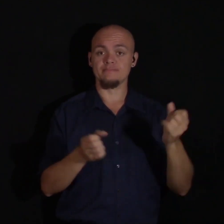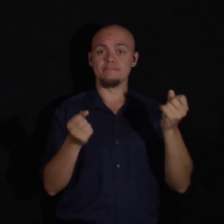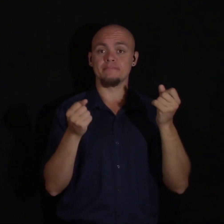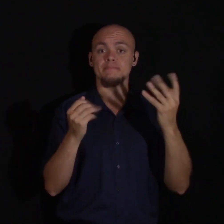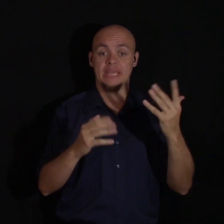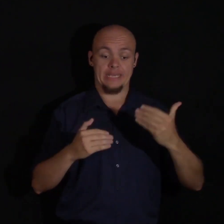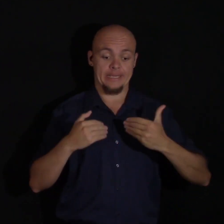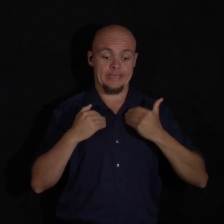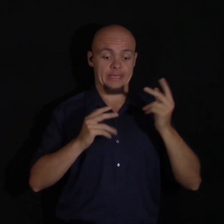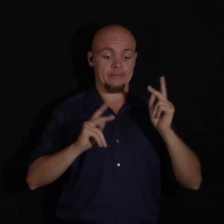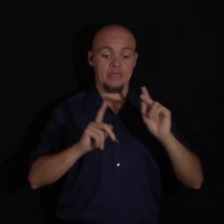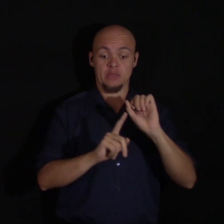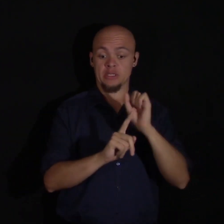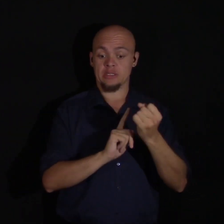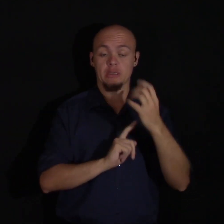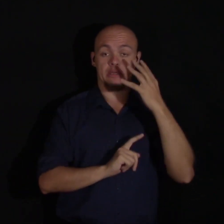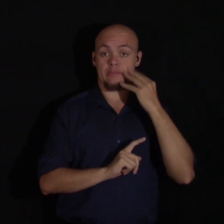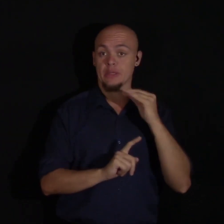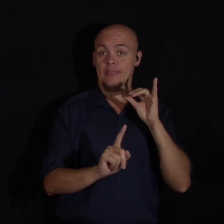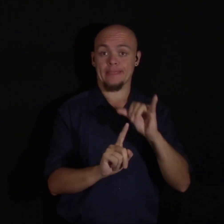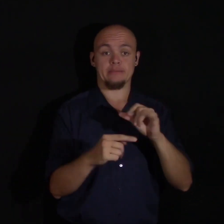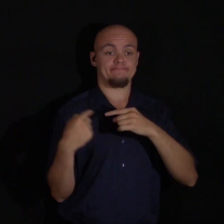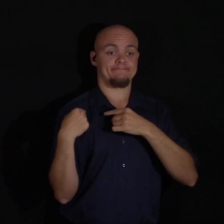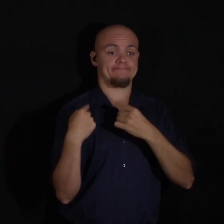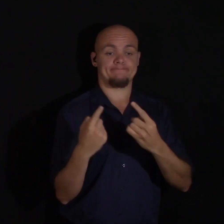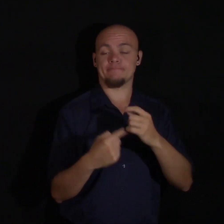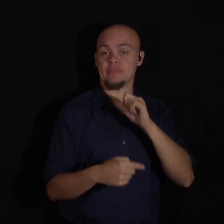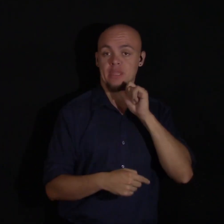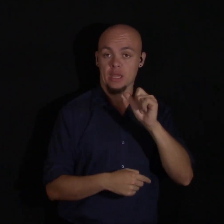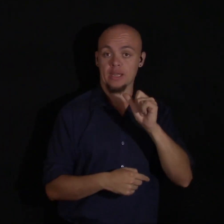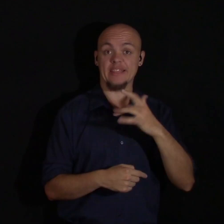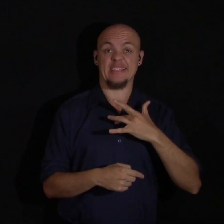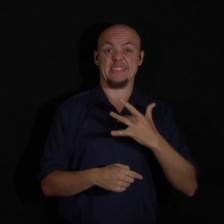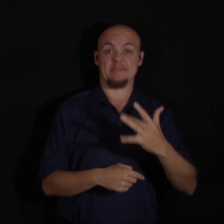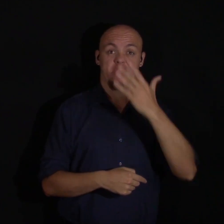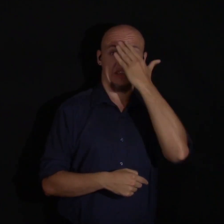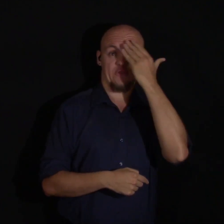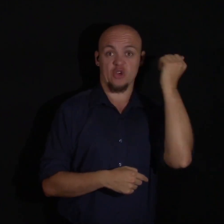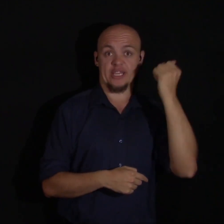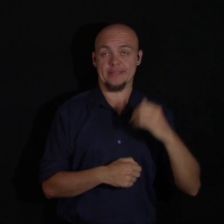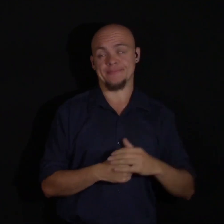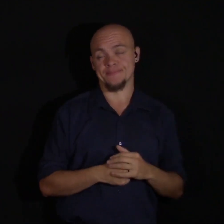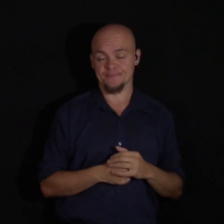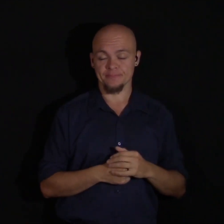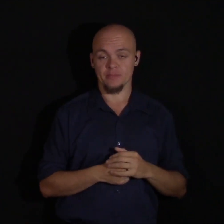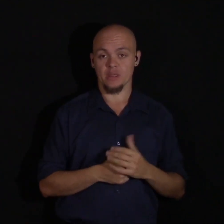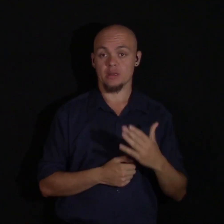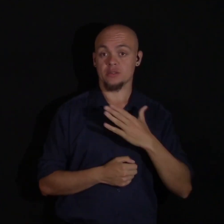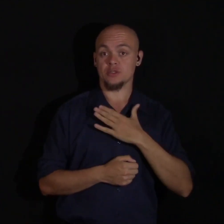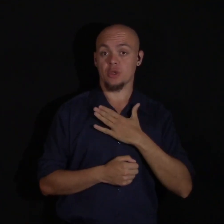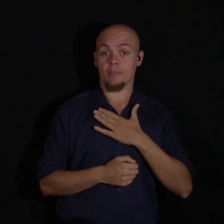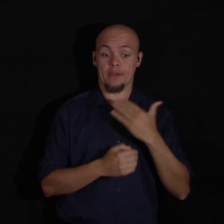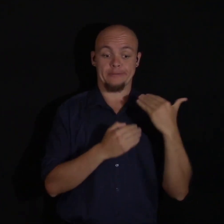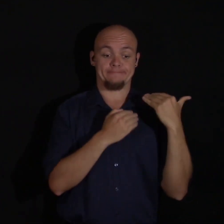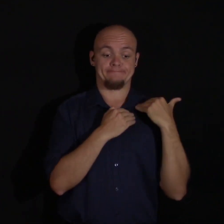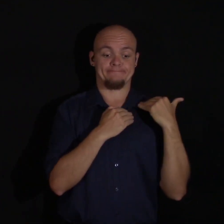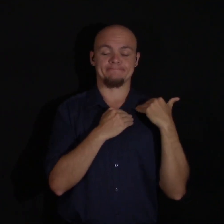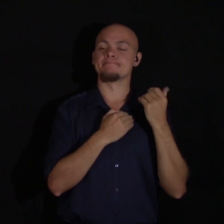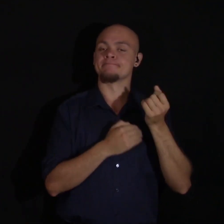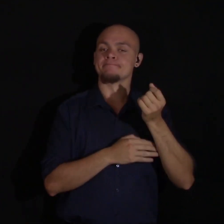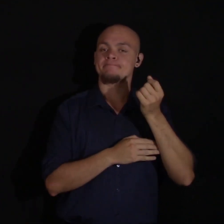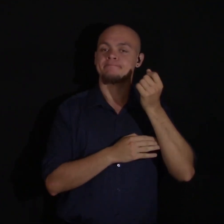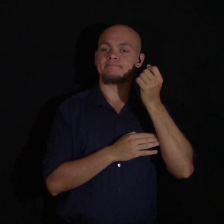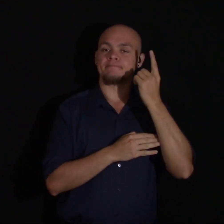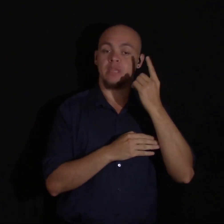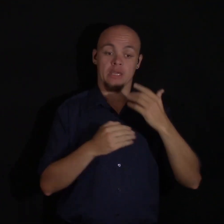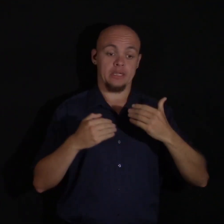in these situations at that age, and it seems that they forget. So, my job is also to understand what is